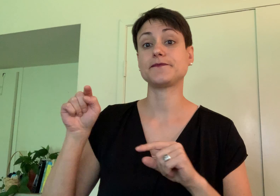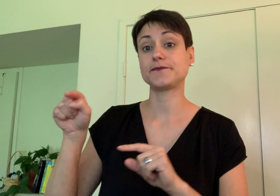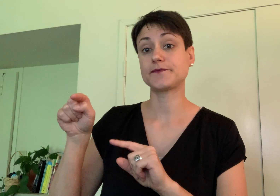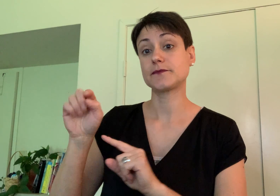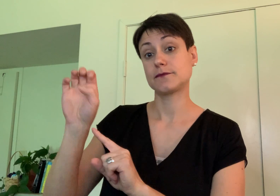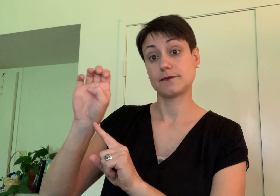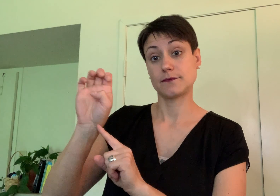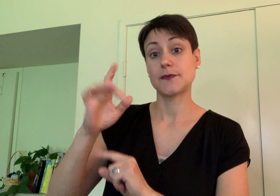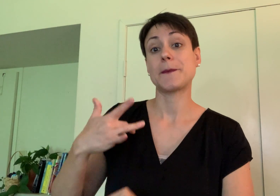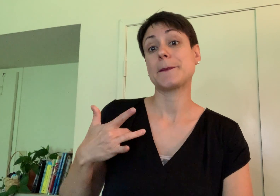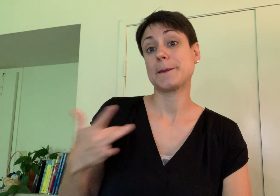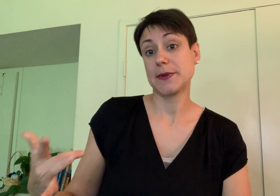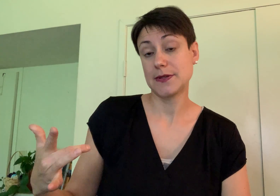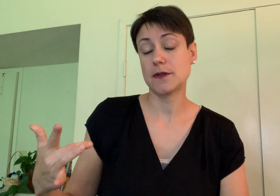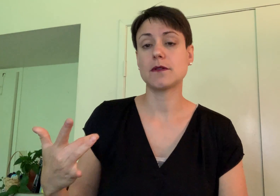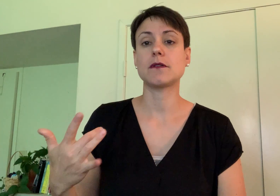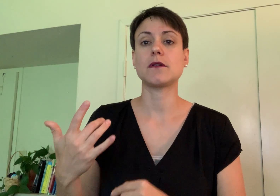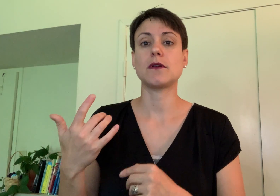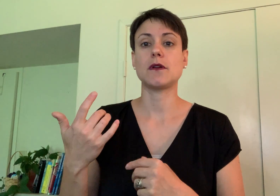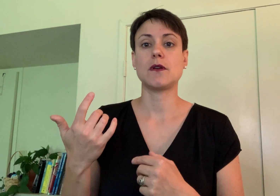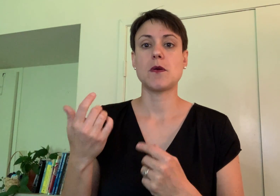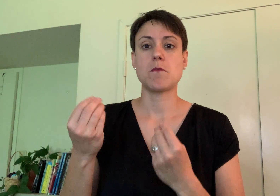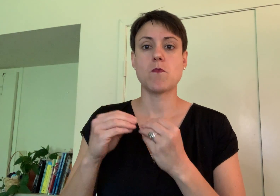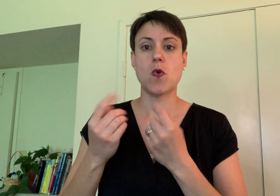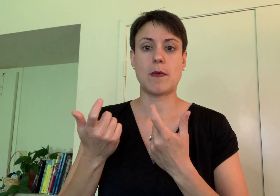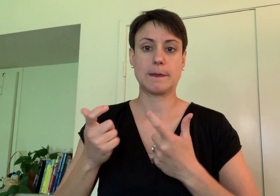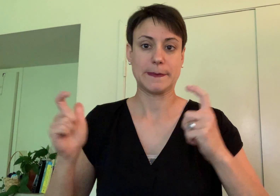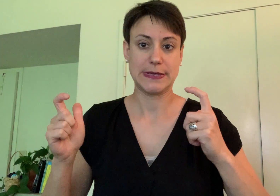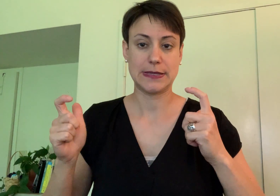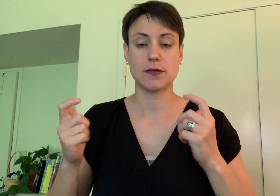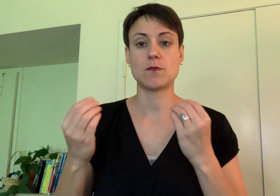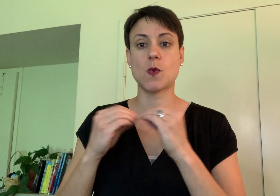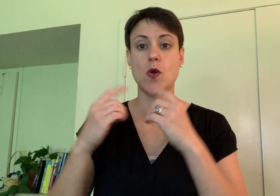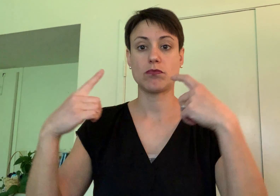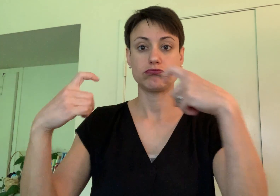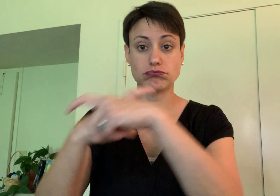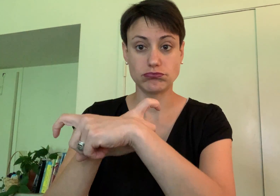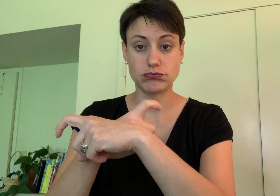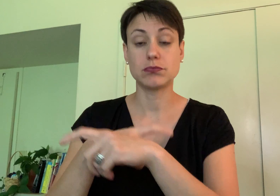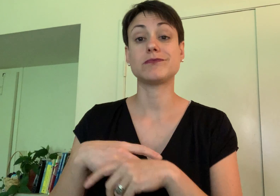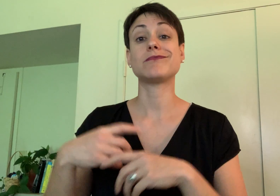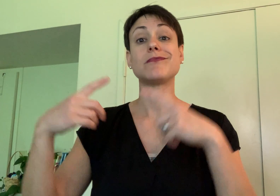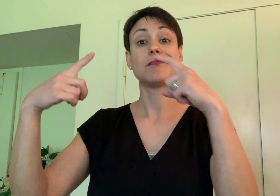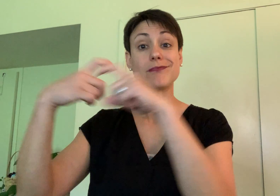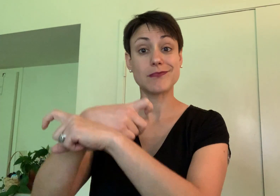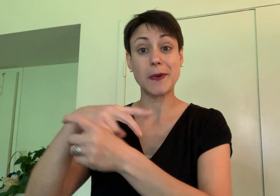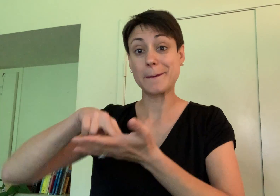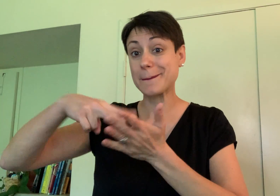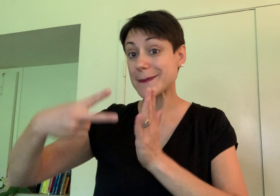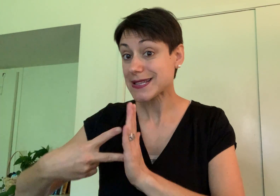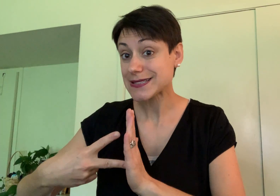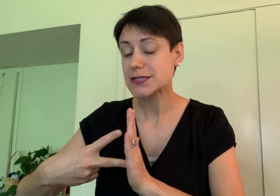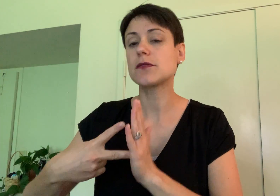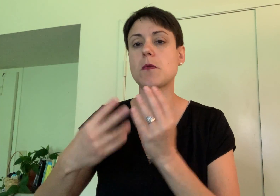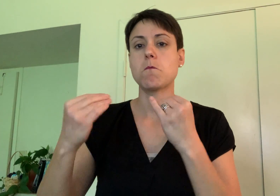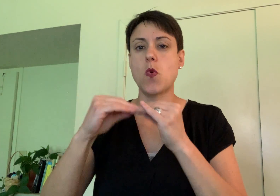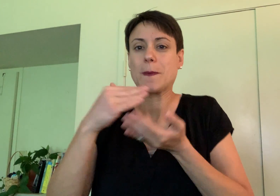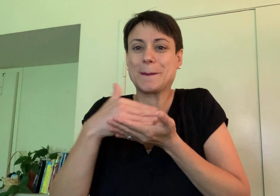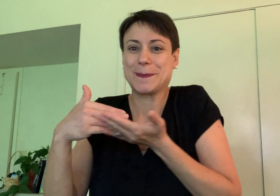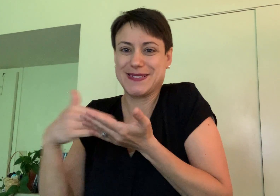larger, they're more complex, and again, complexity means more pieces can be added, more components are in